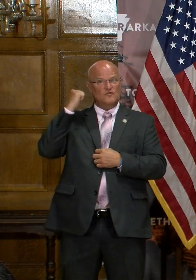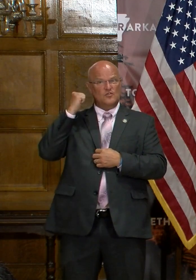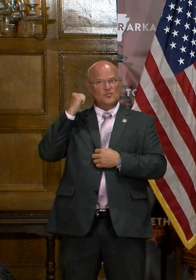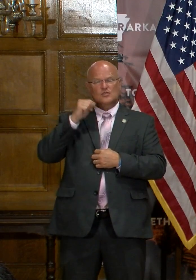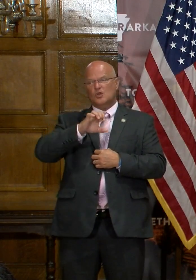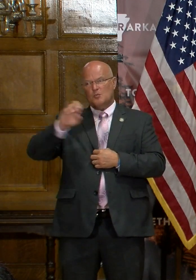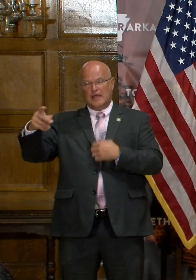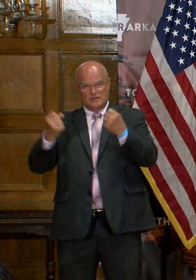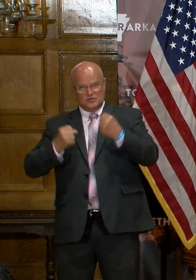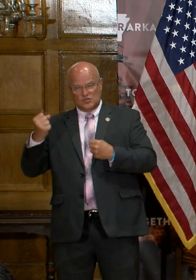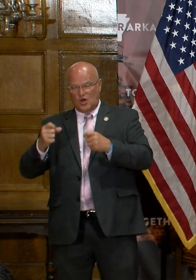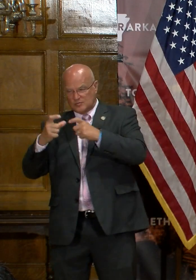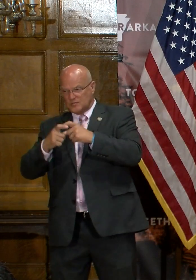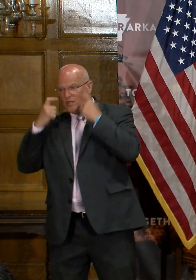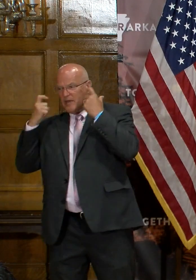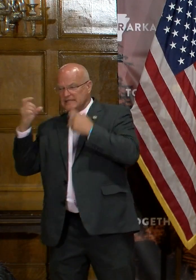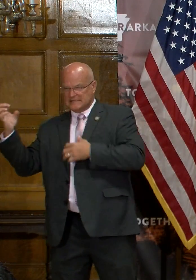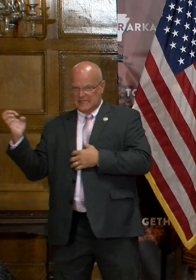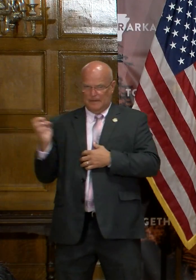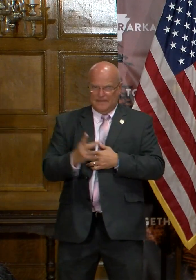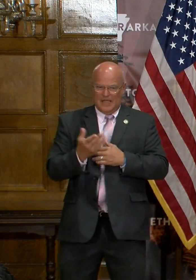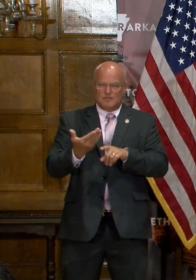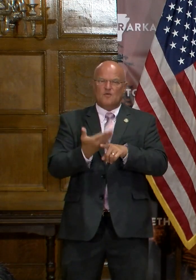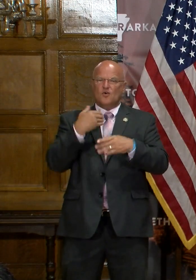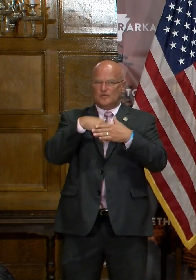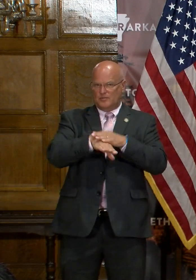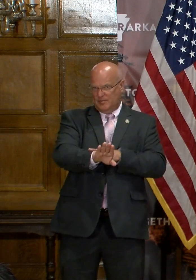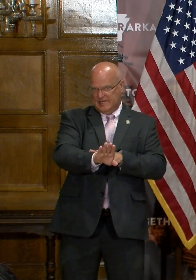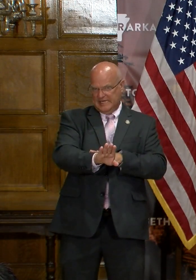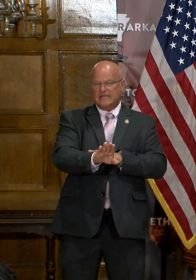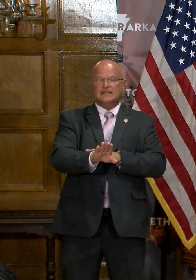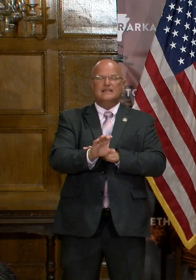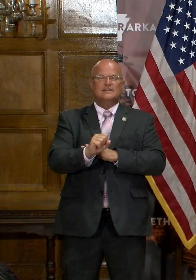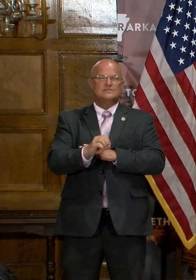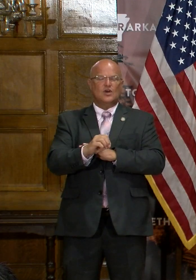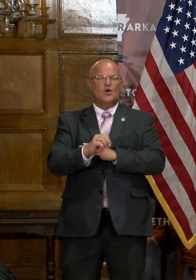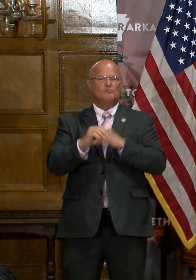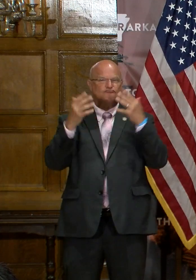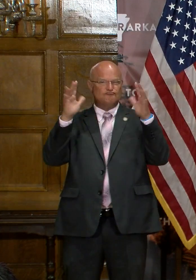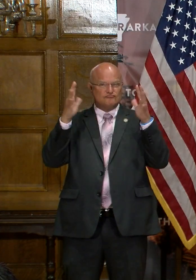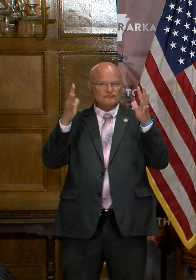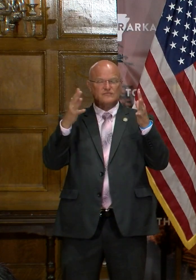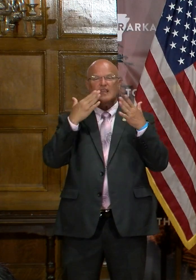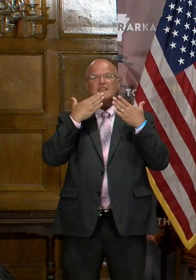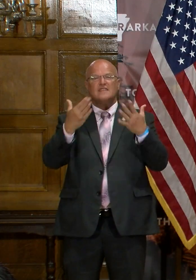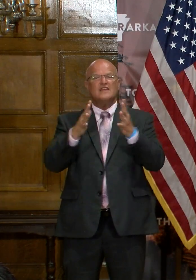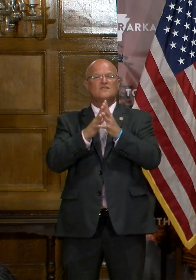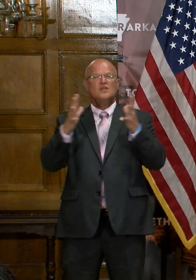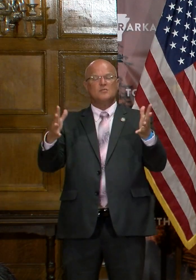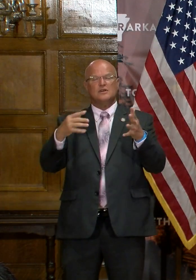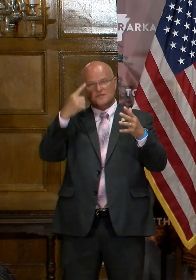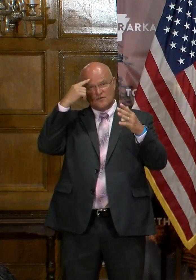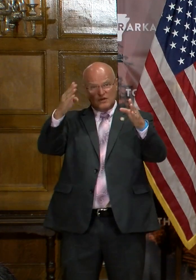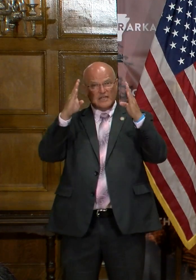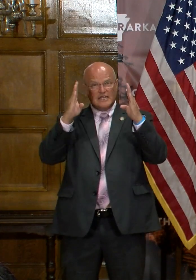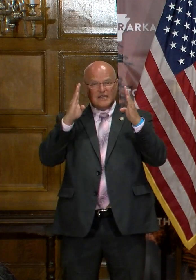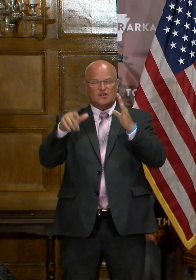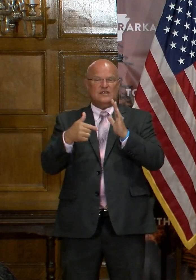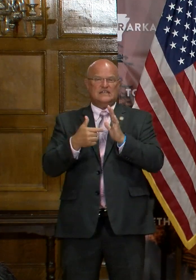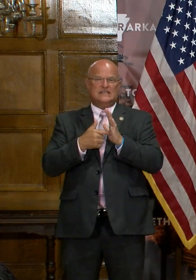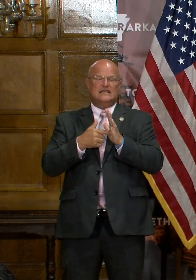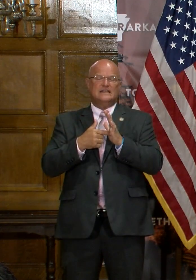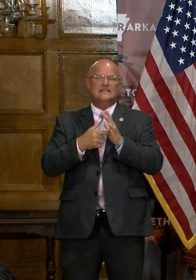had to go back to his car, put the mask on before he was allowed in. So a shout out, thank you very much for adhering to